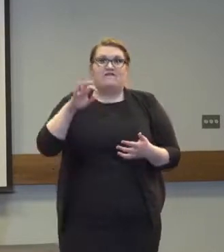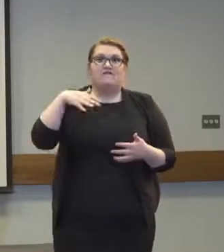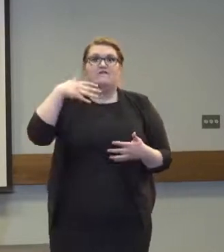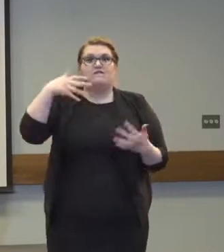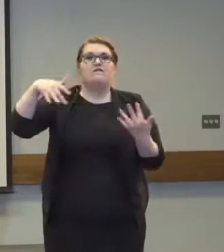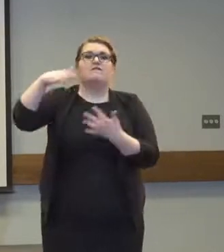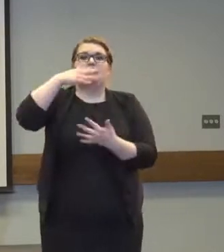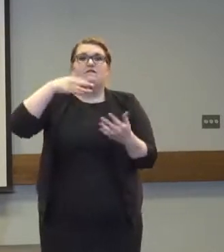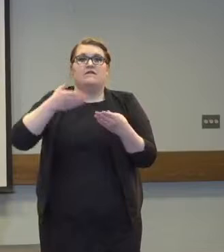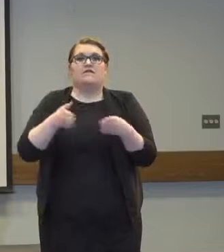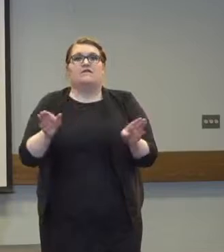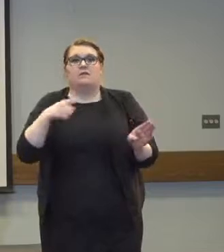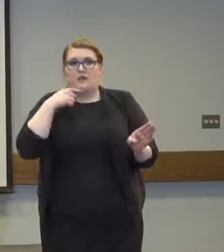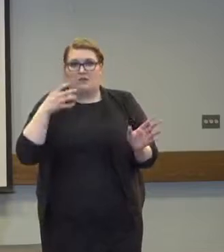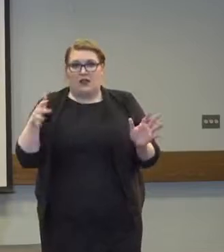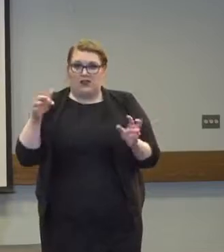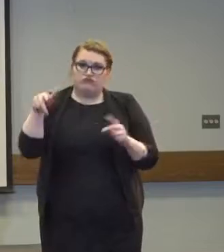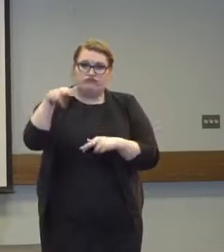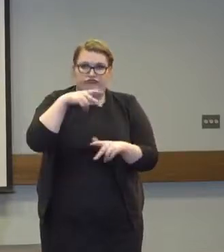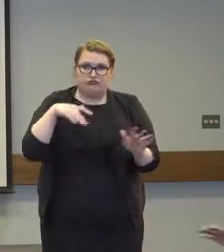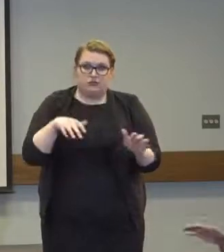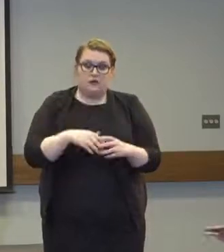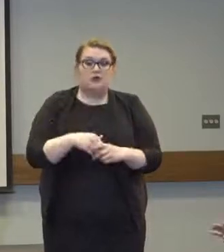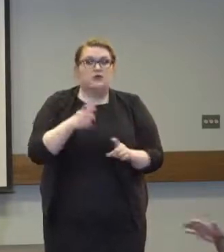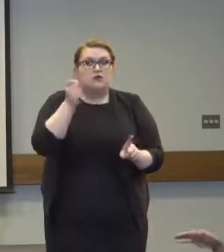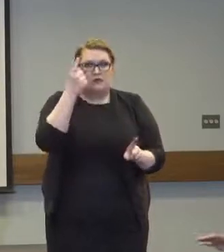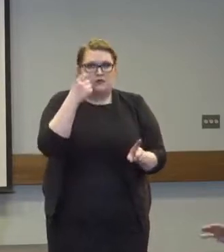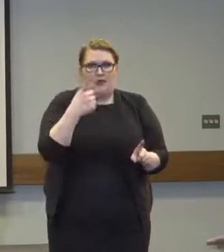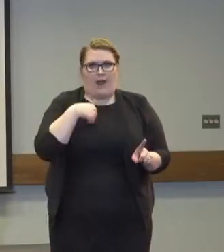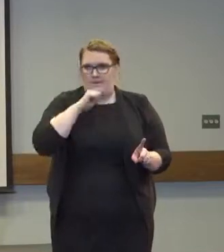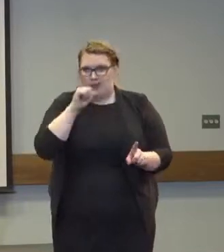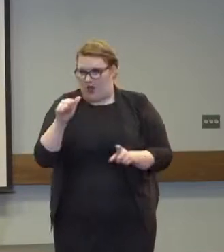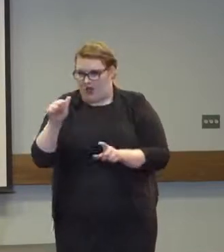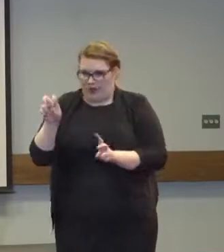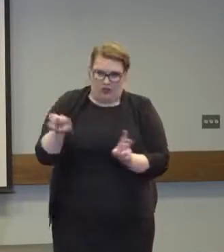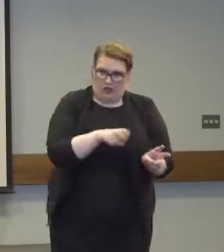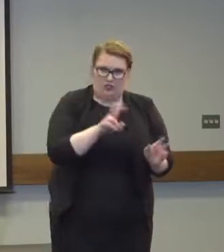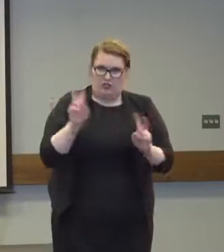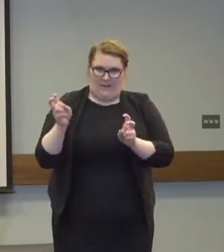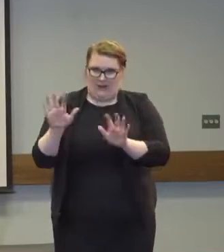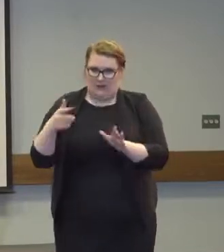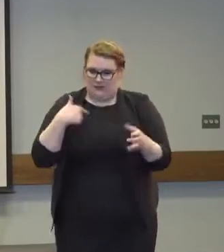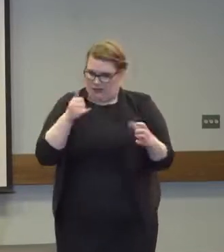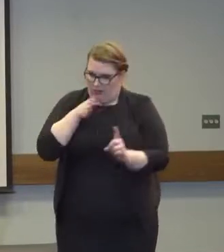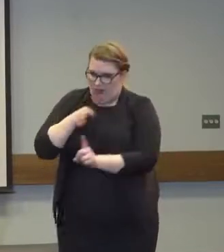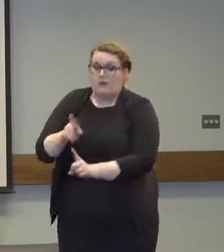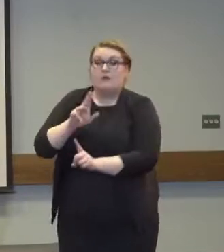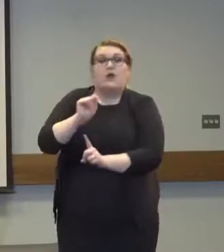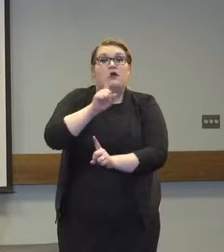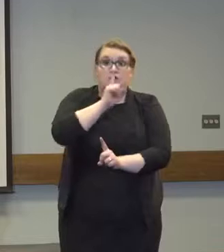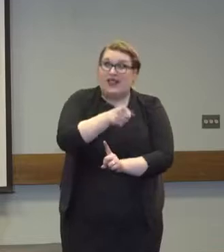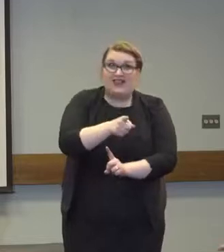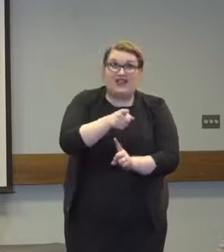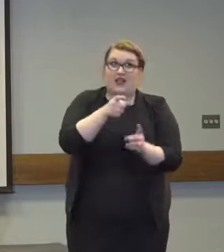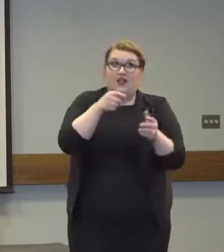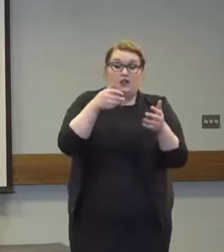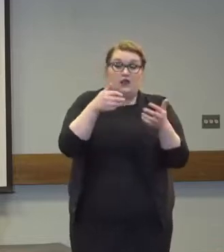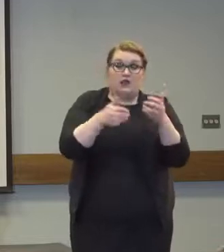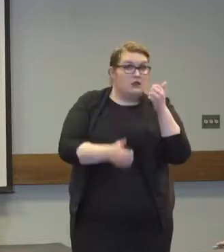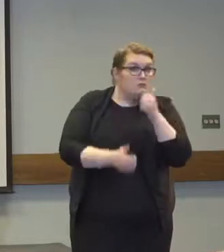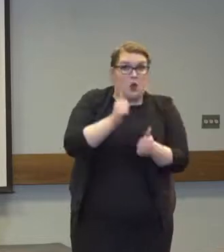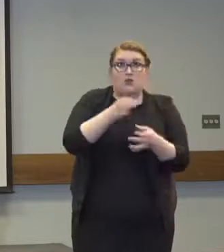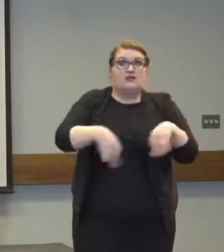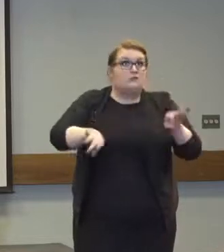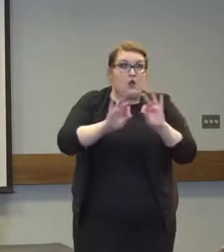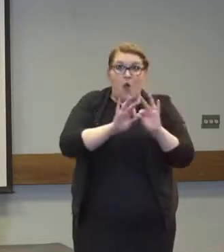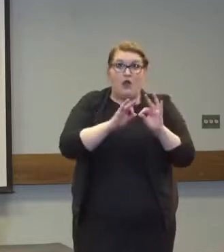public. I will say this, and not shifting from the topic, but what really remains are the biggest things that will